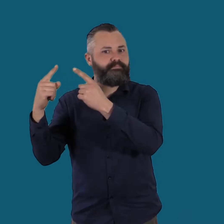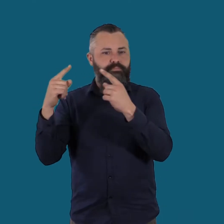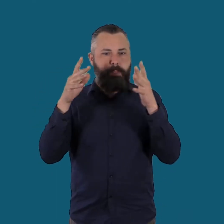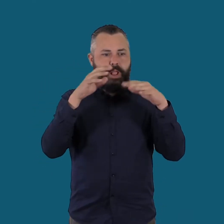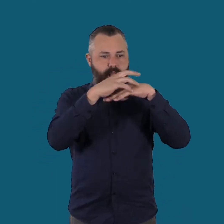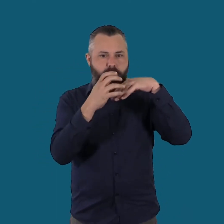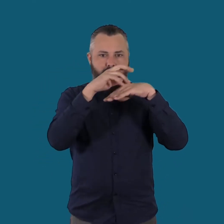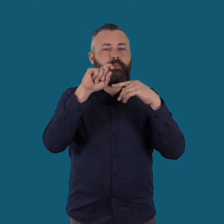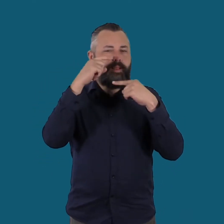landslides.